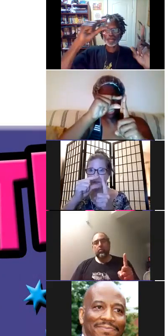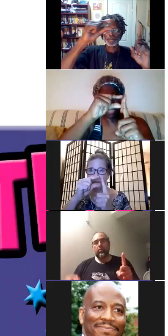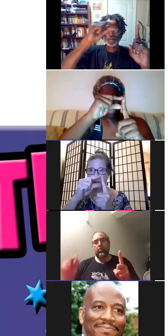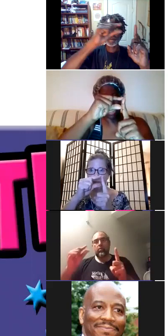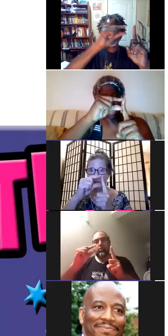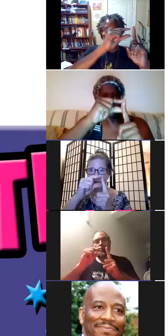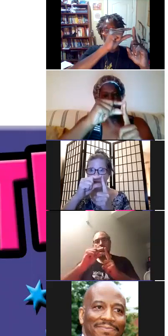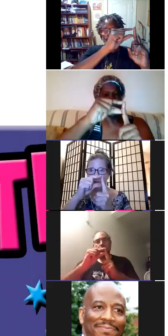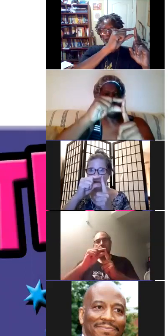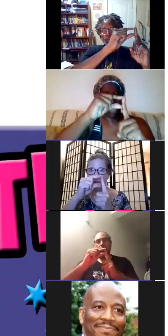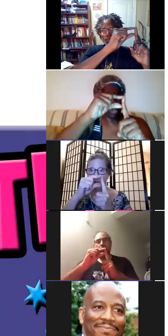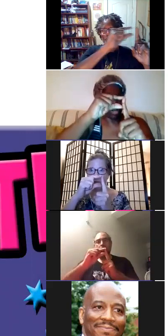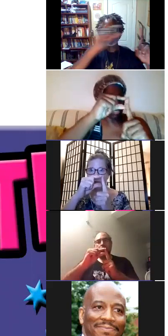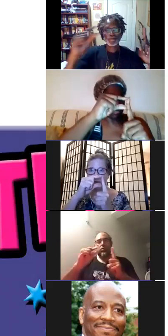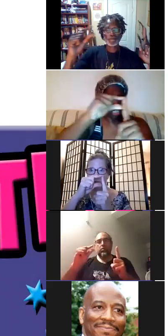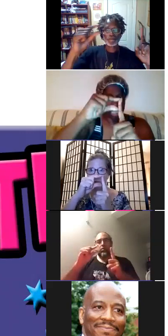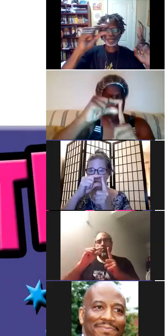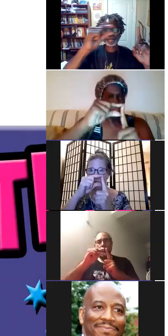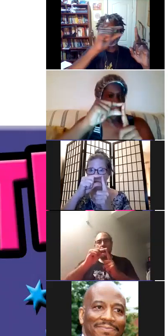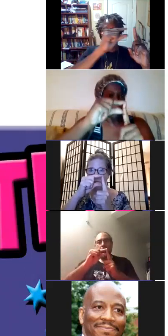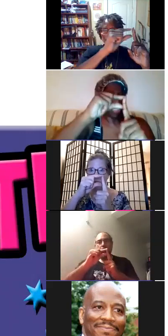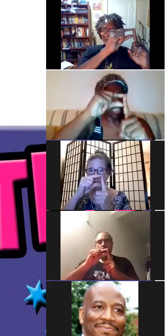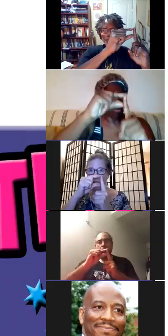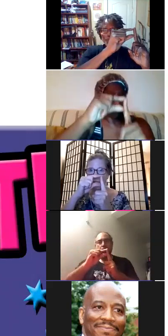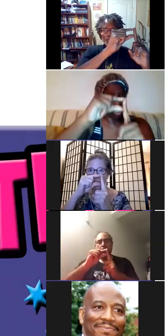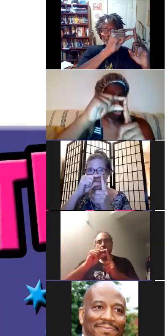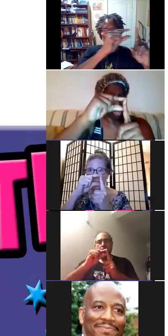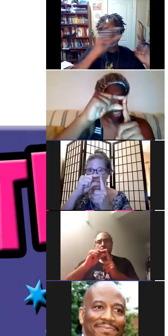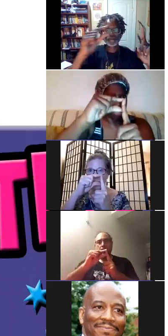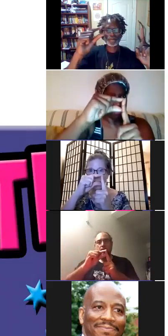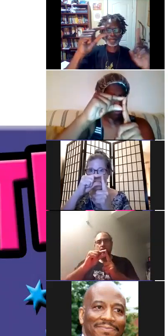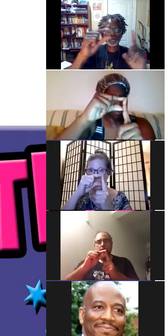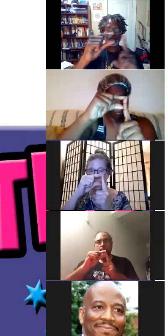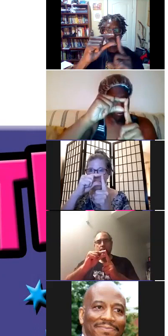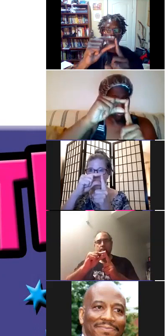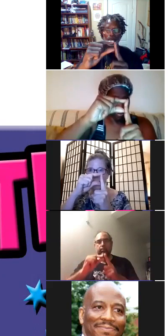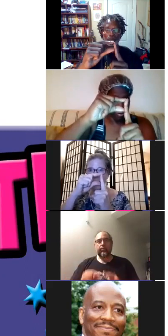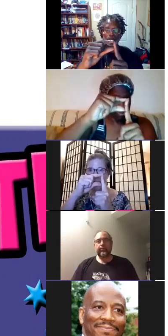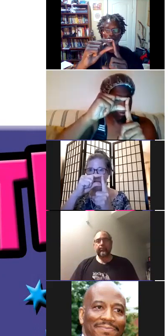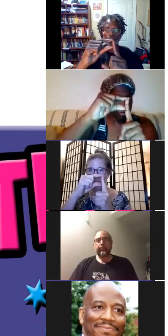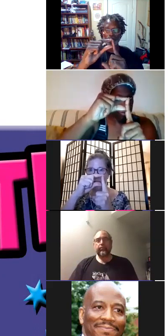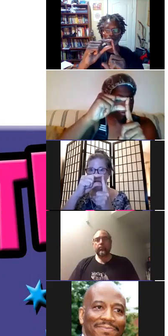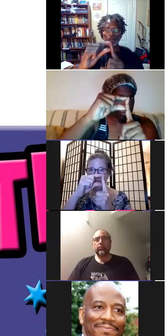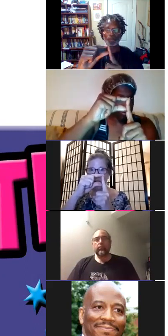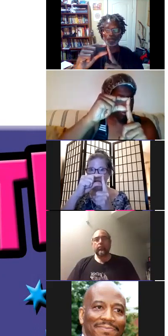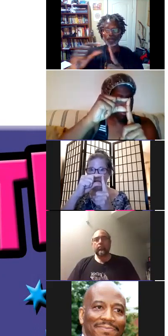you just put them together. That's word. It almost looks like a flag, but that's word.